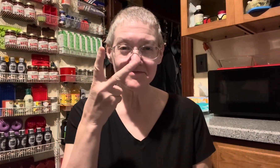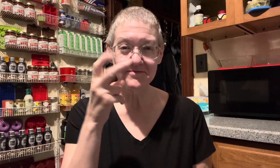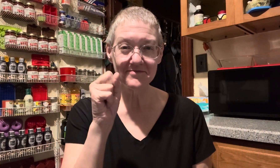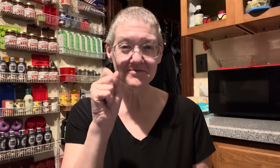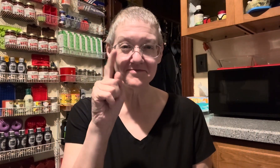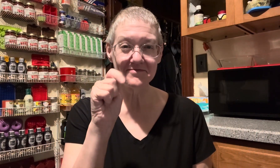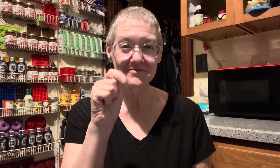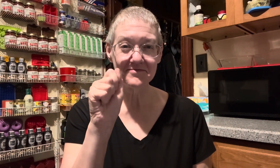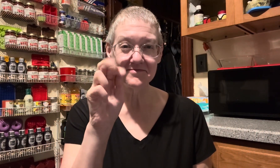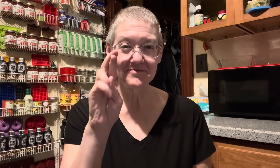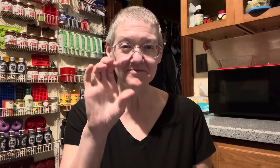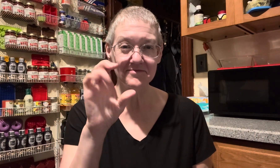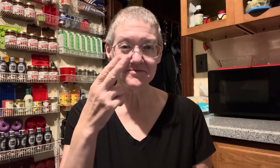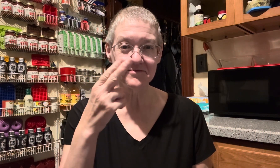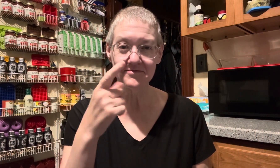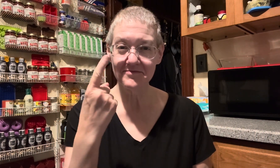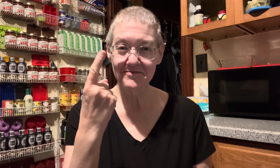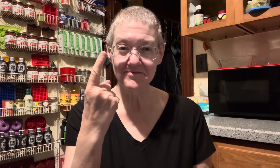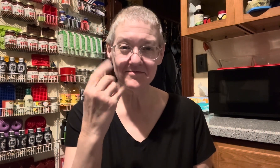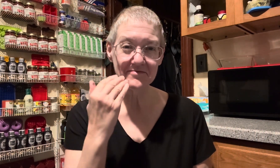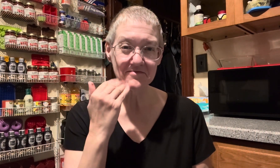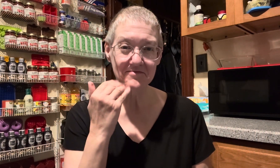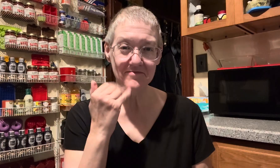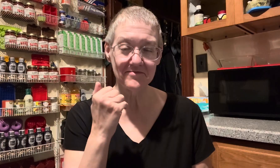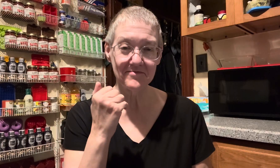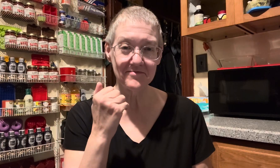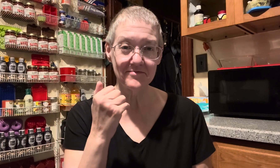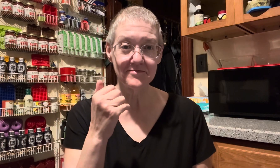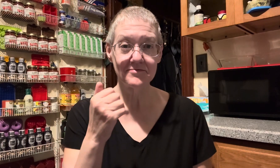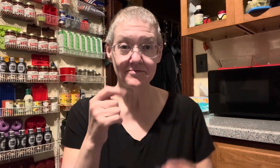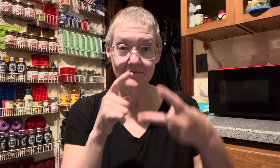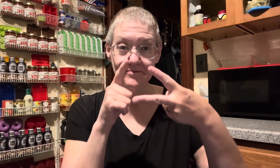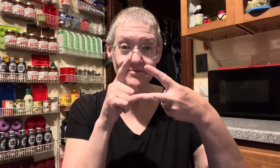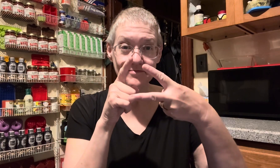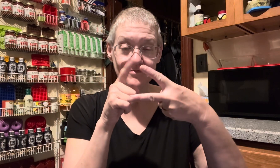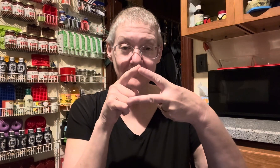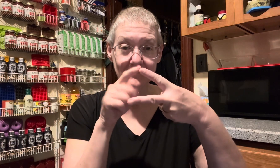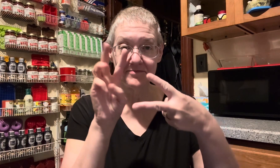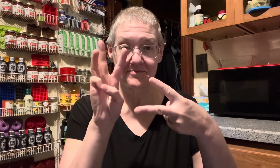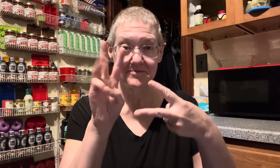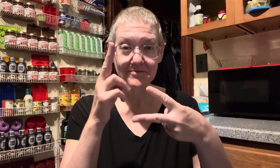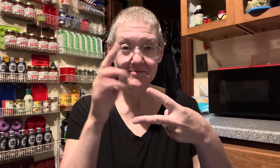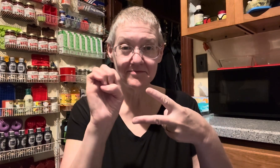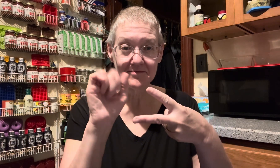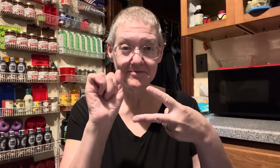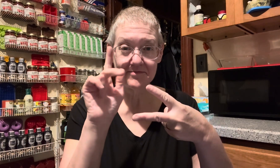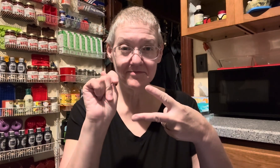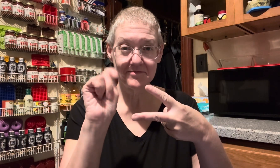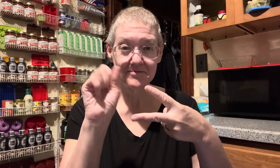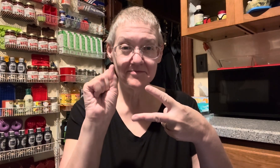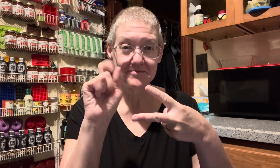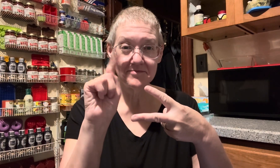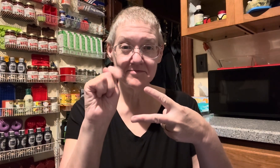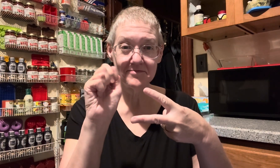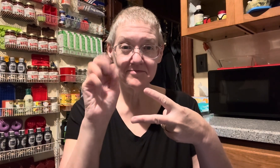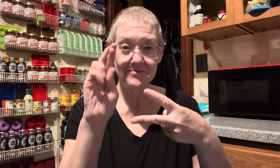I find 2 starches and 1 sugar. Wheat starch